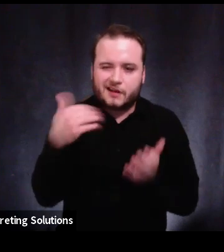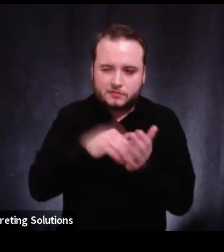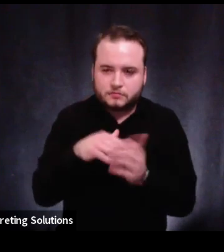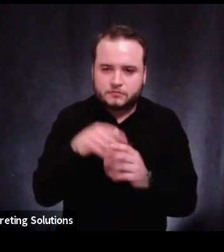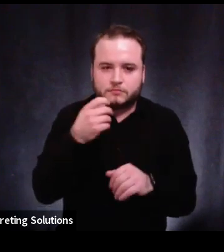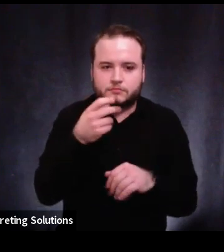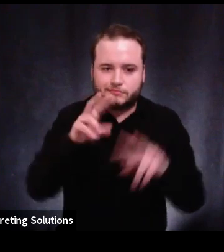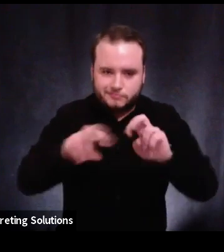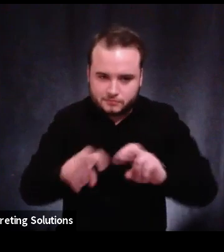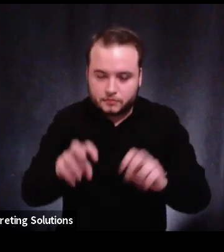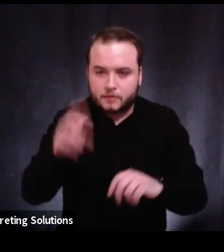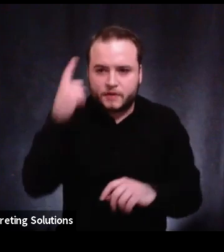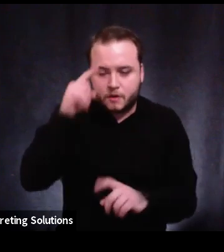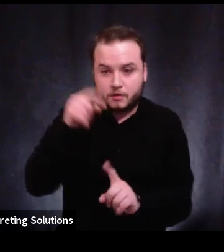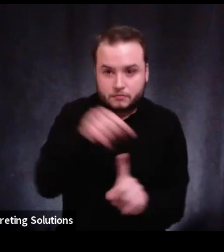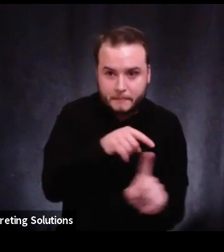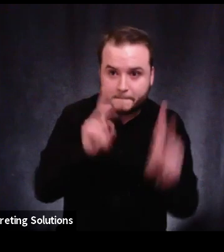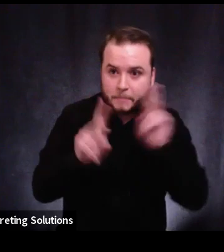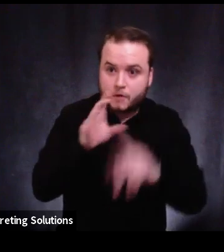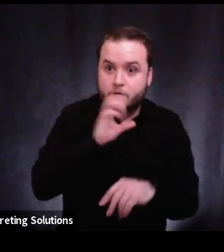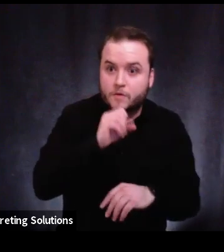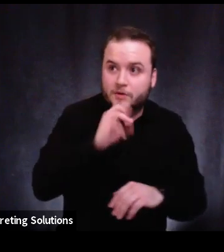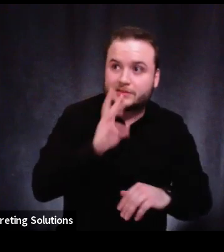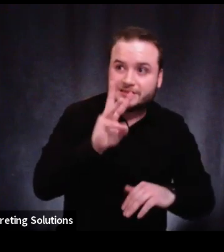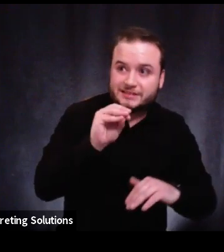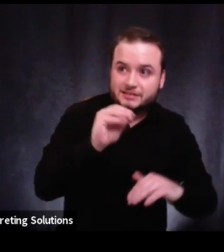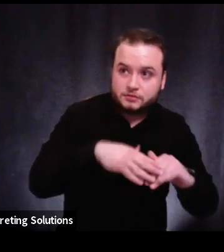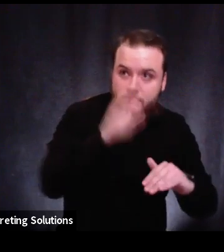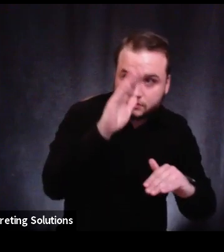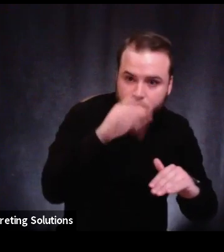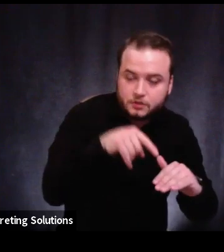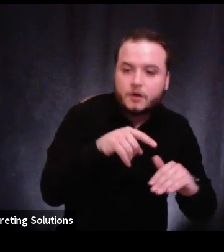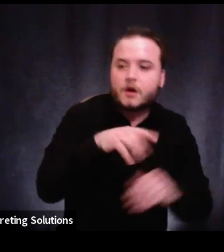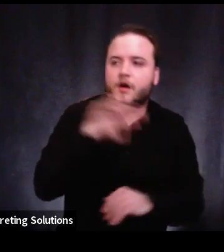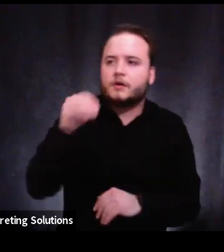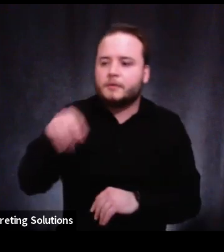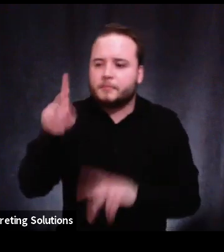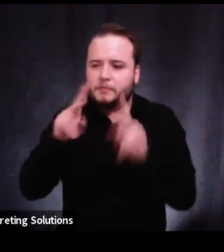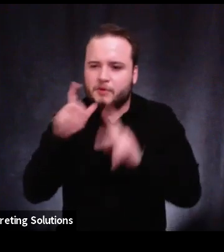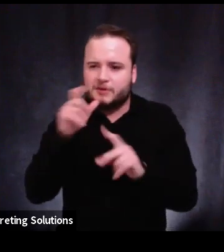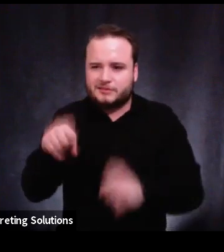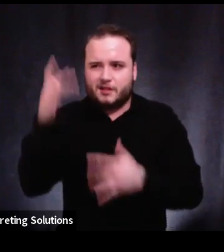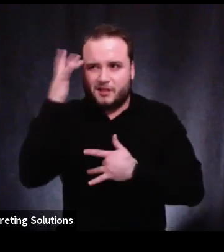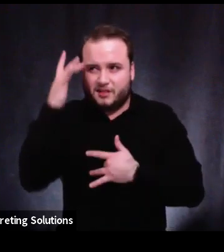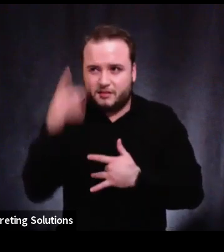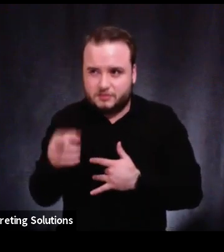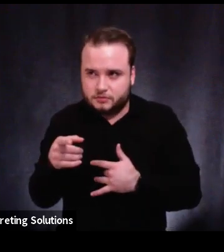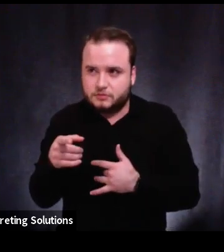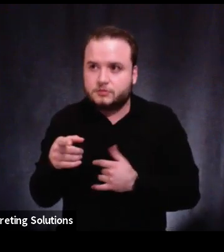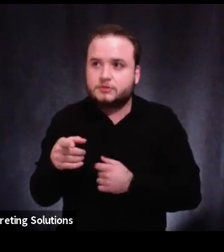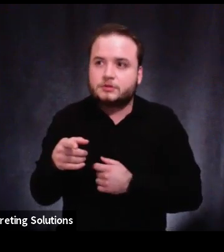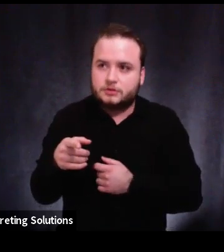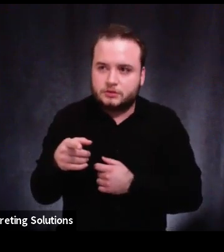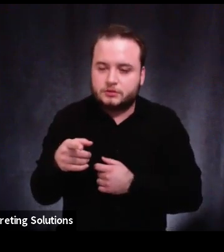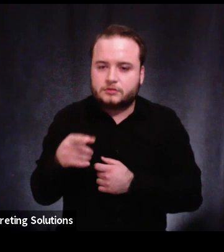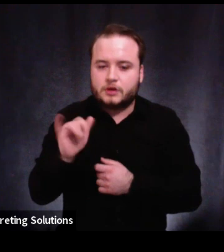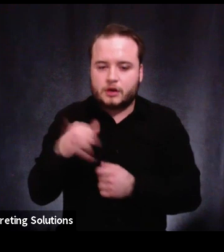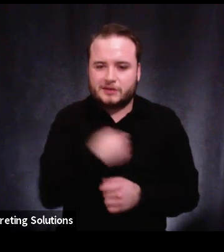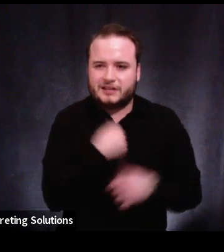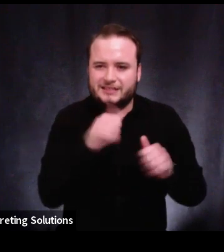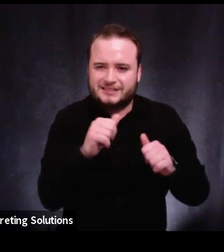term, greater level of protection, minimizing social contacts for those vulnerable populations, again, that there's a whole work